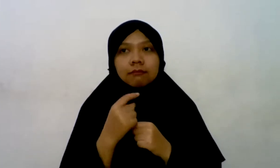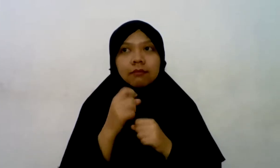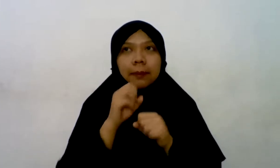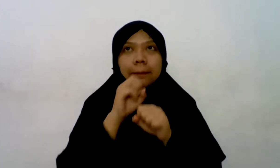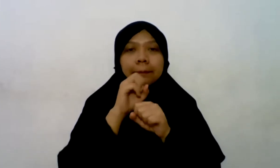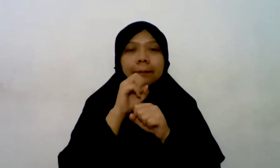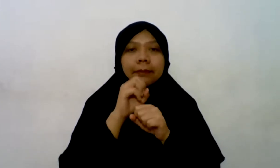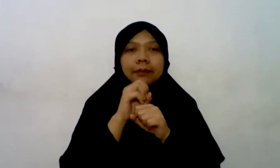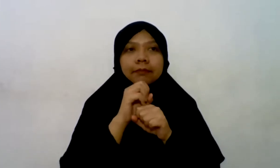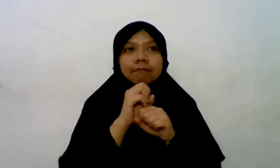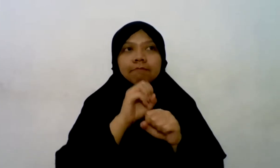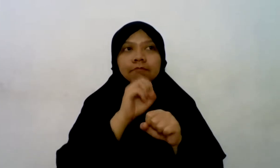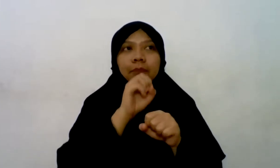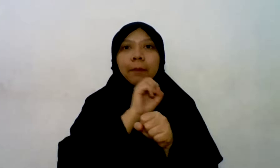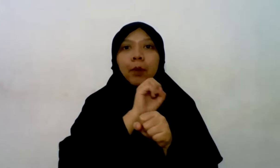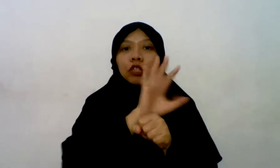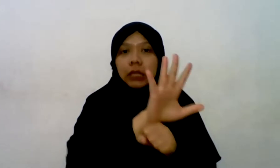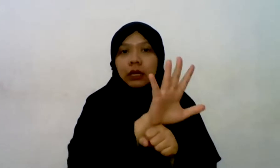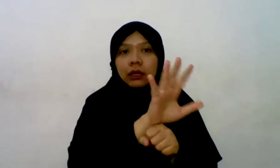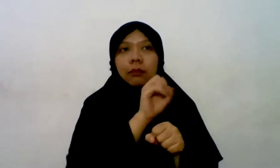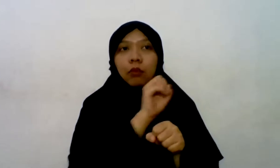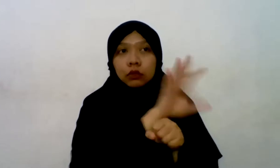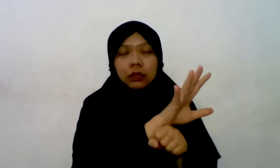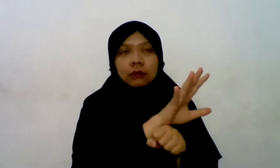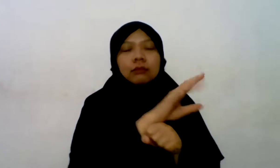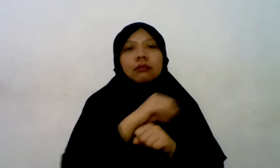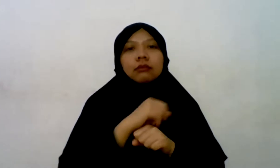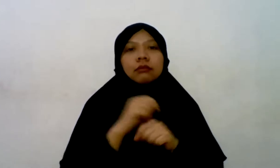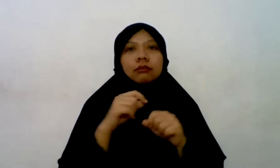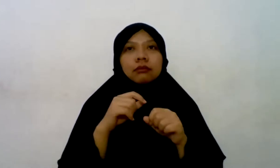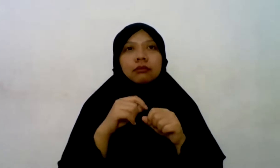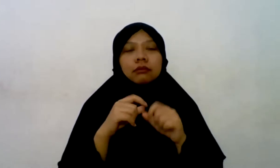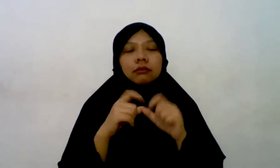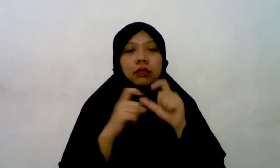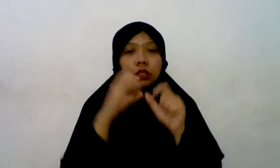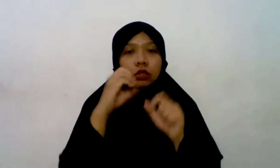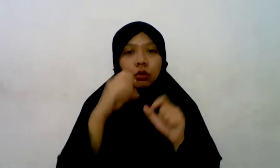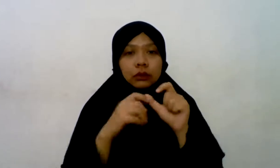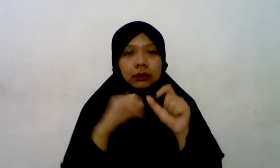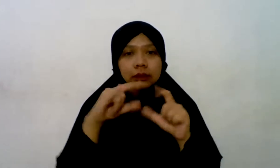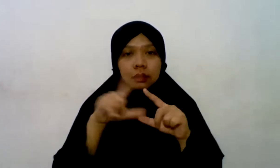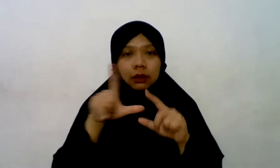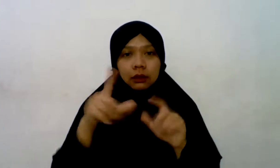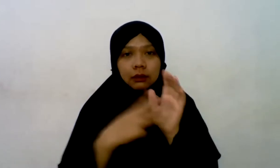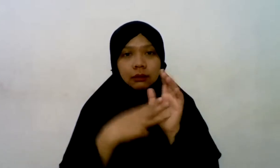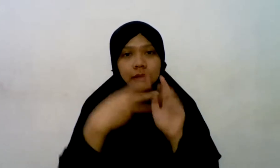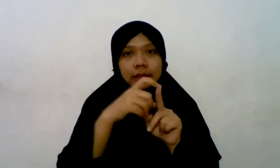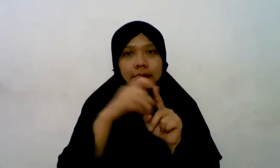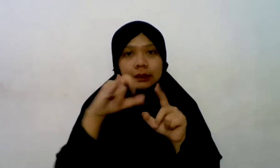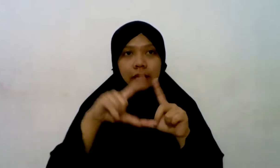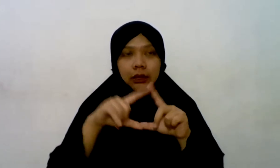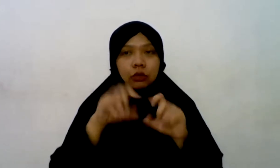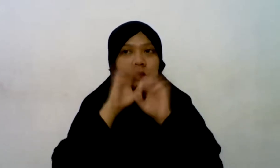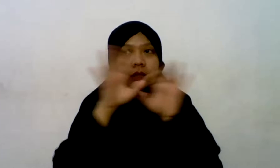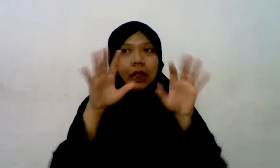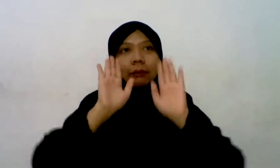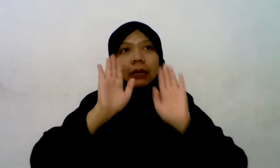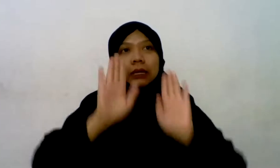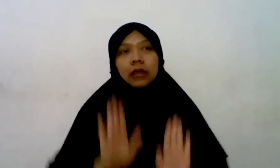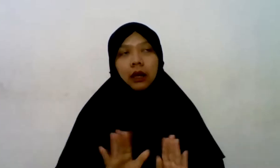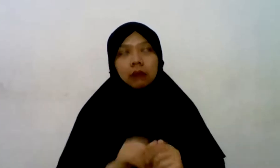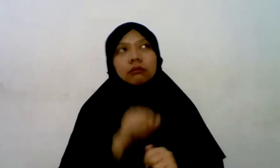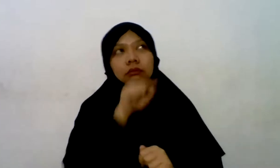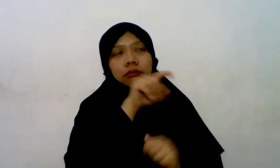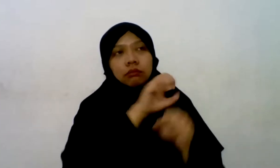in our website. If you go to our website, you will see there's a COVID-19 tab in there where we